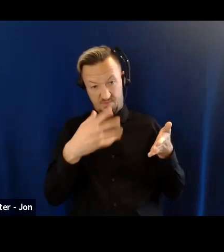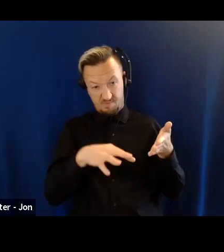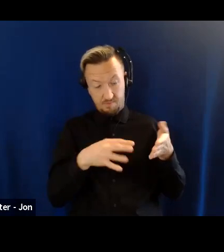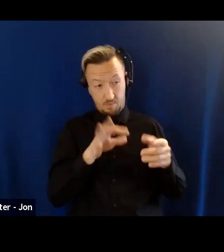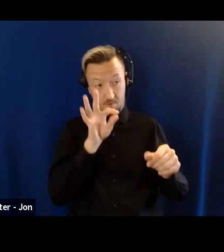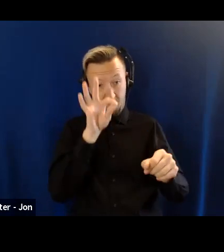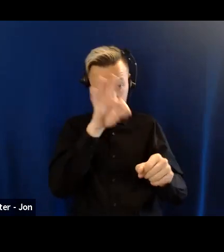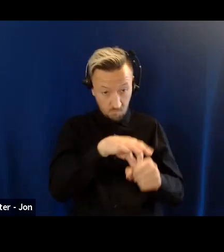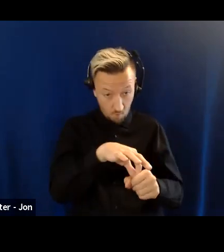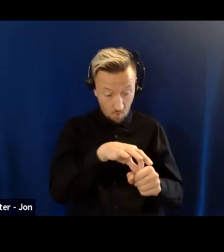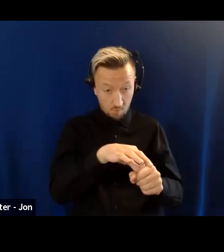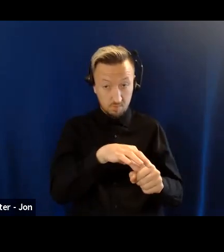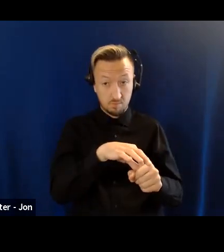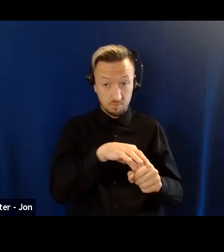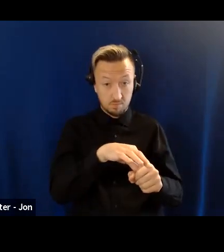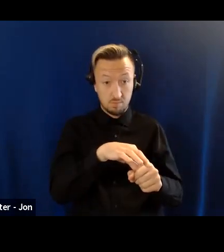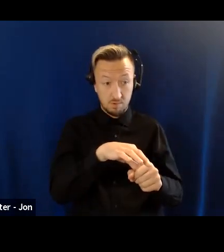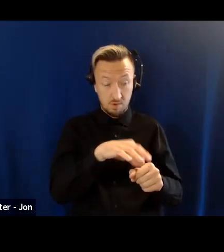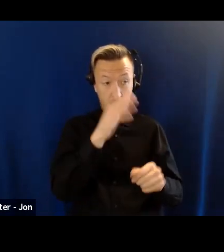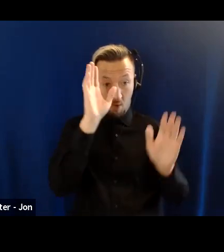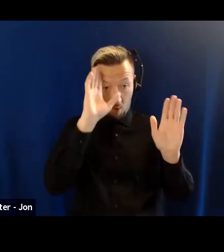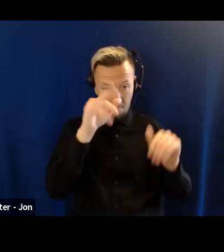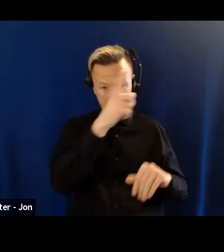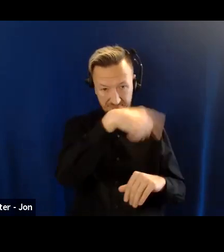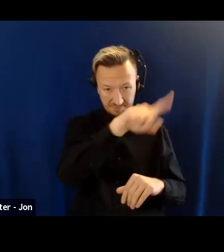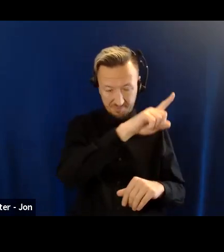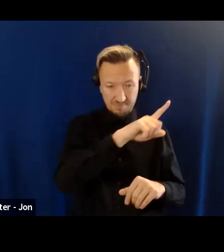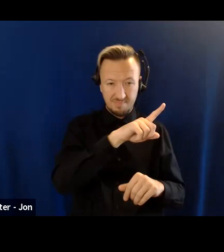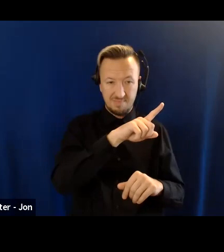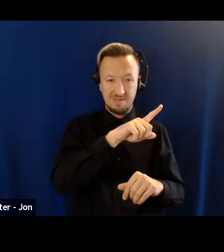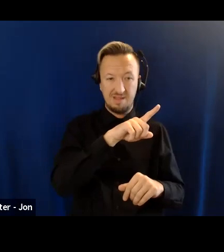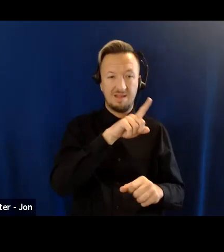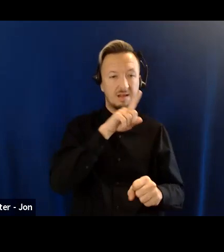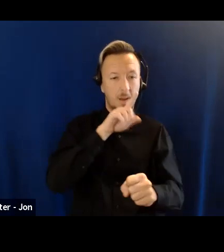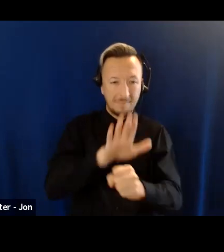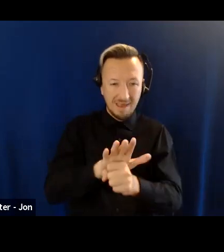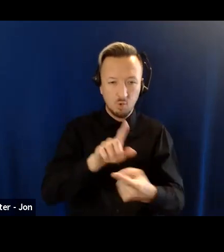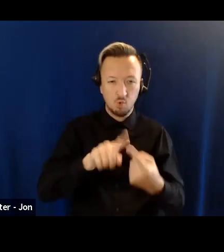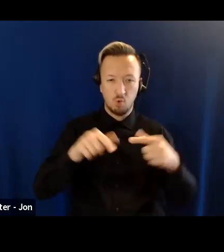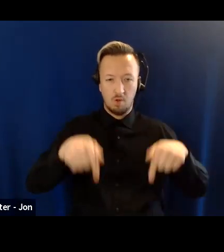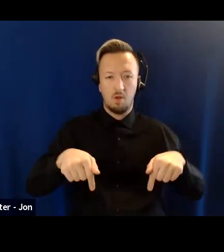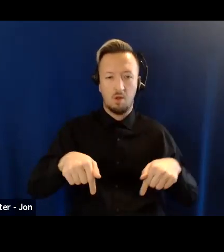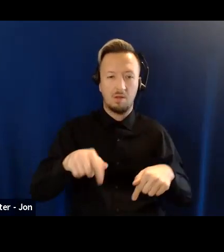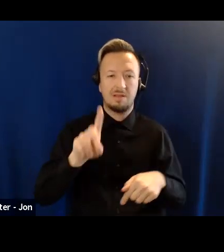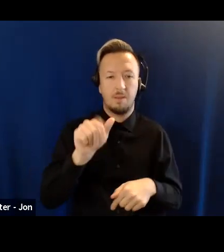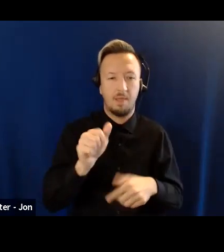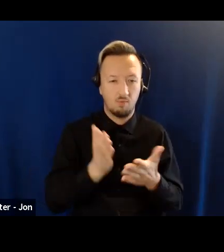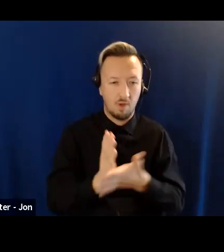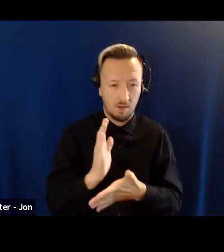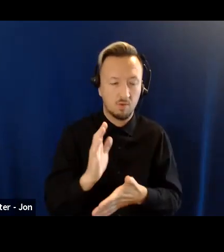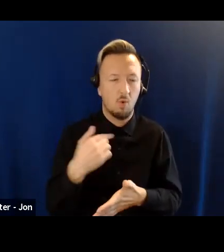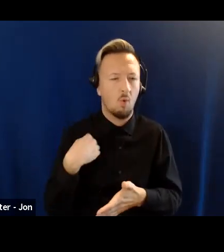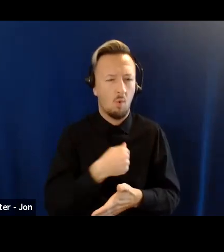if they aren't yet committed to our issues, we then have a responsibility to dog